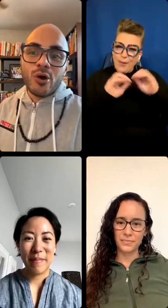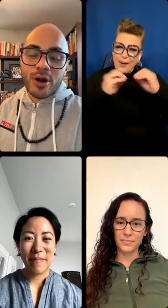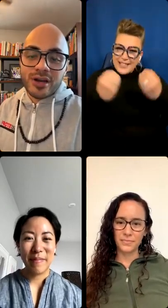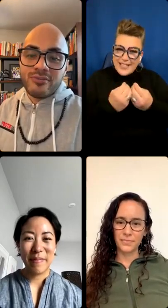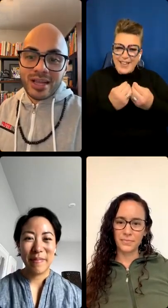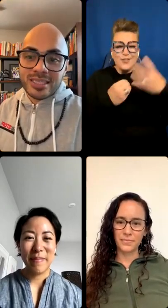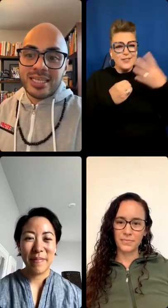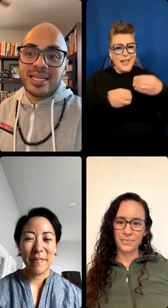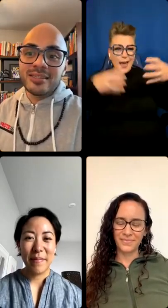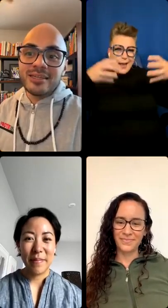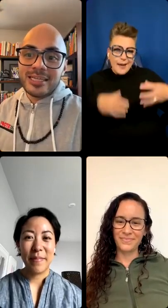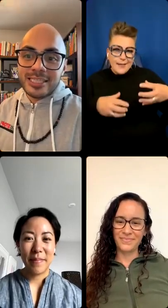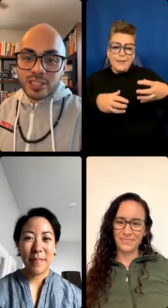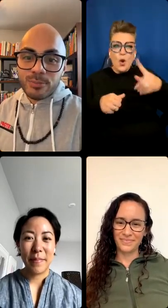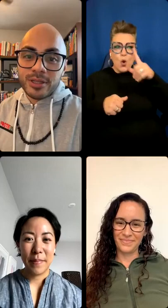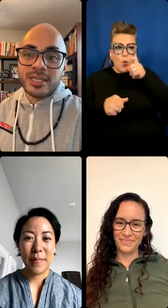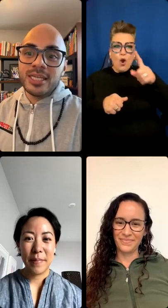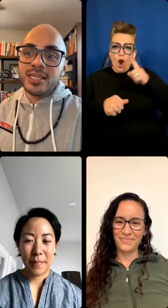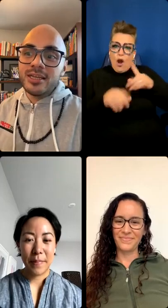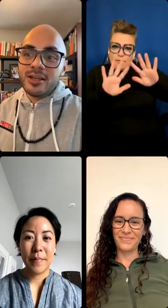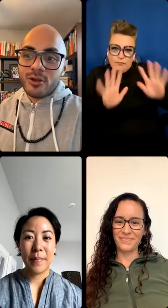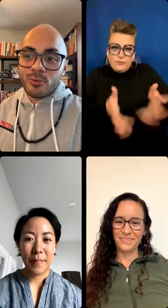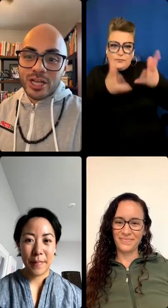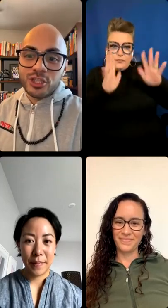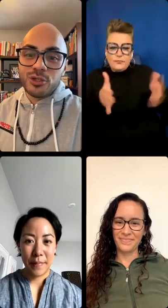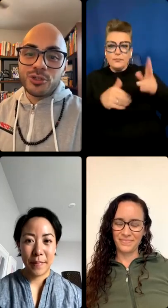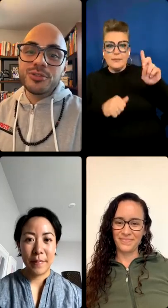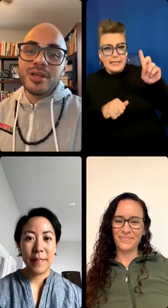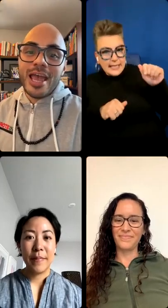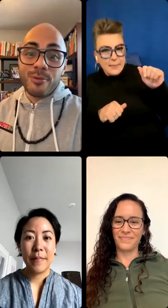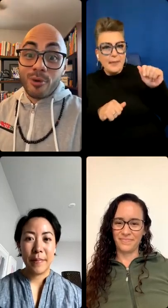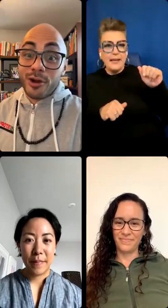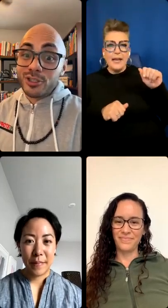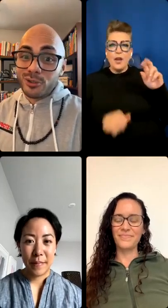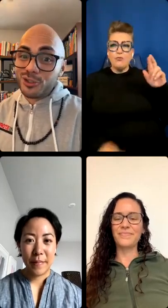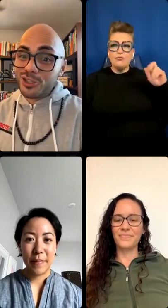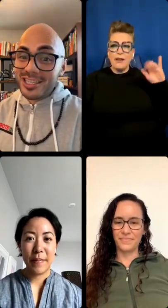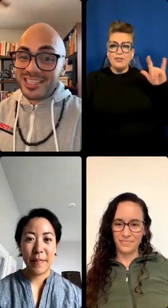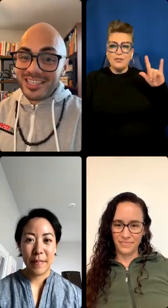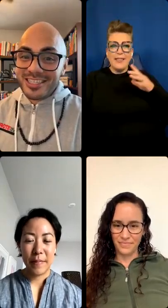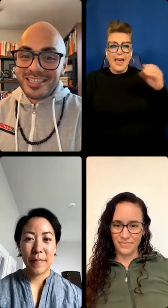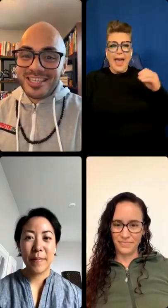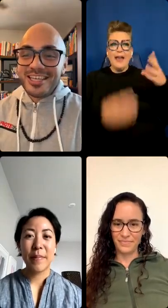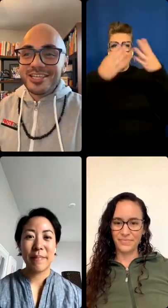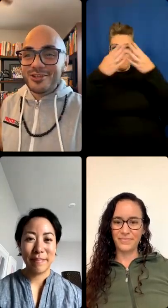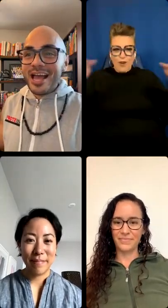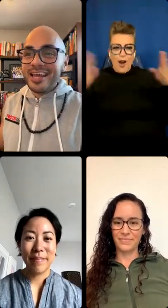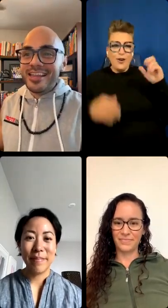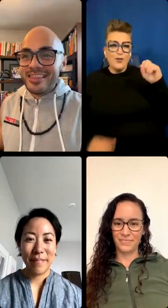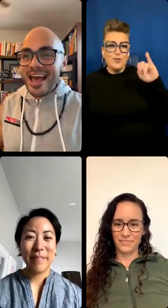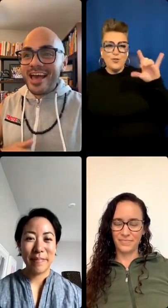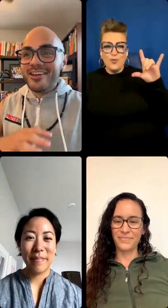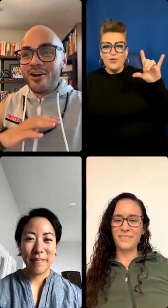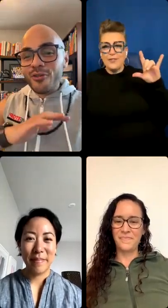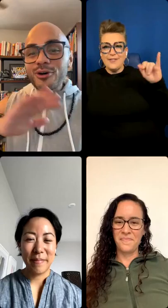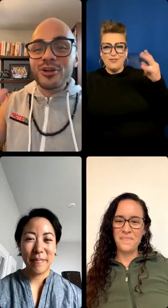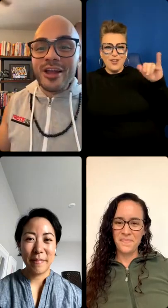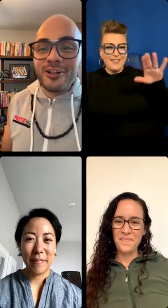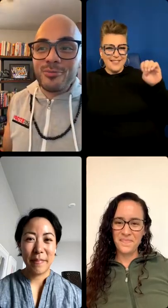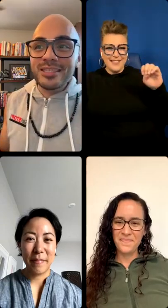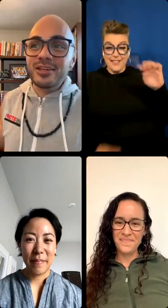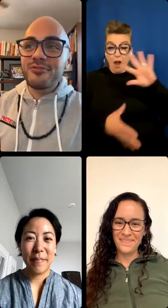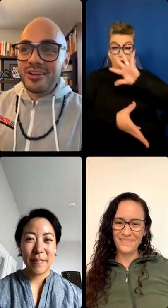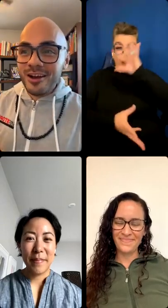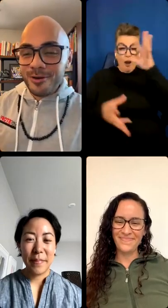collectives who are advancing disability, racial, and broader social justice. So those